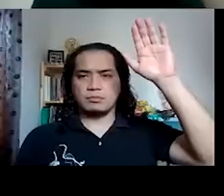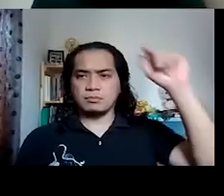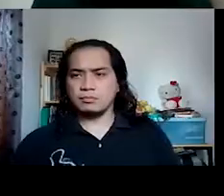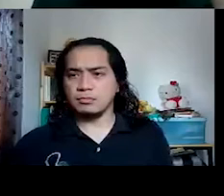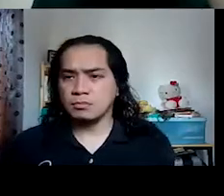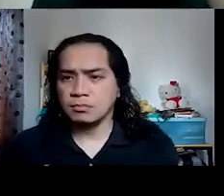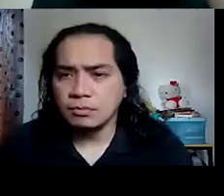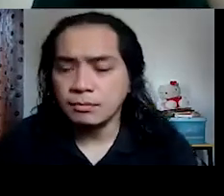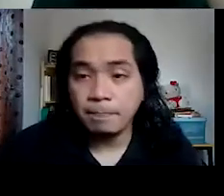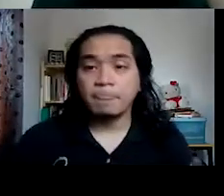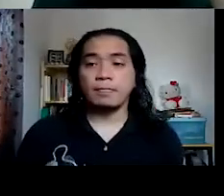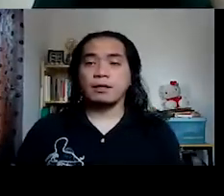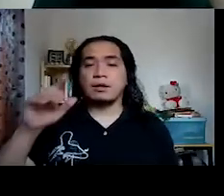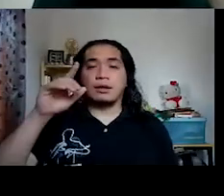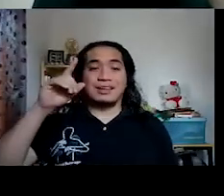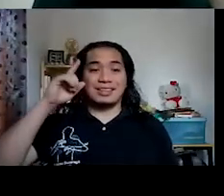This is Peebs.